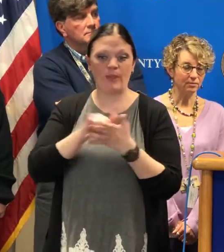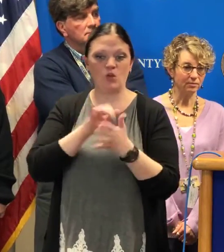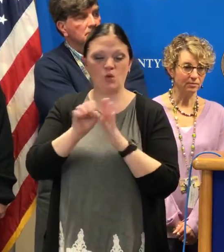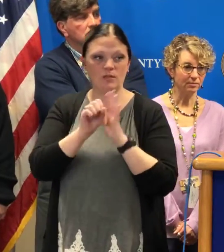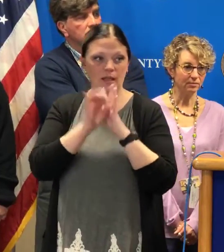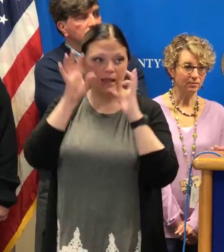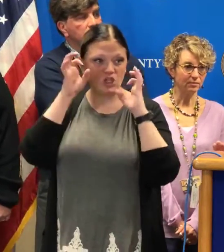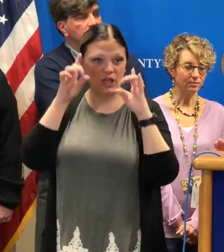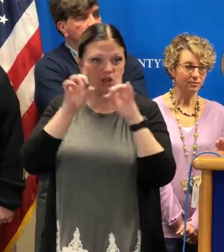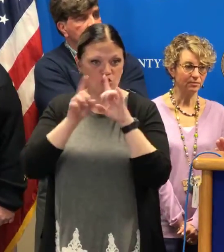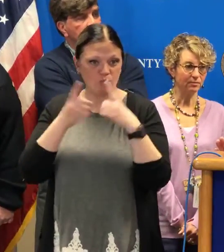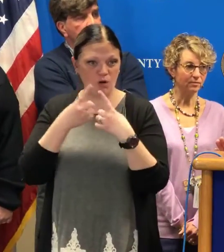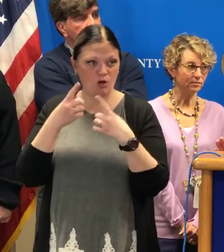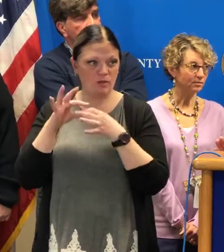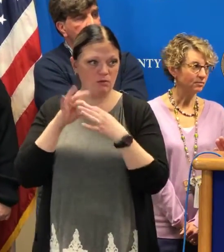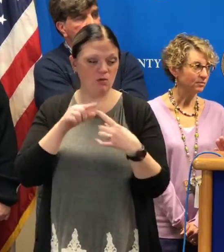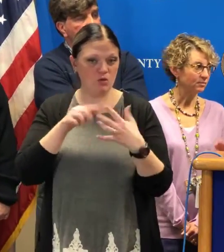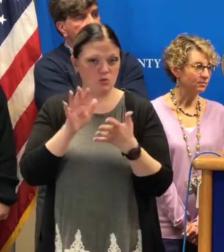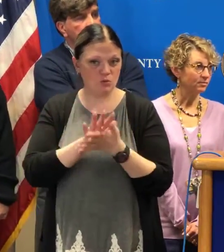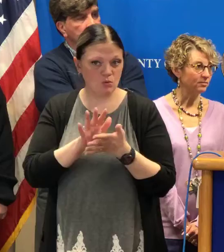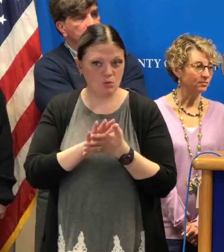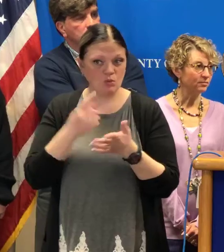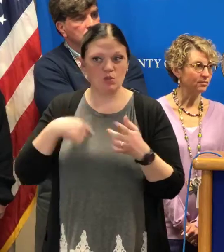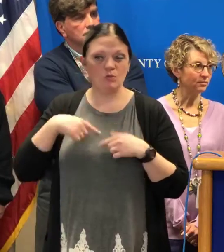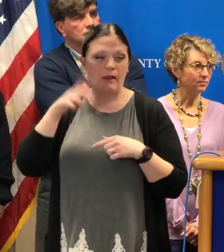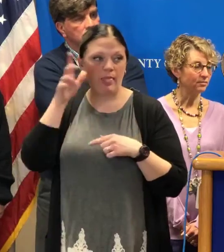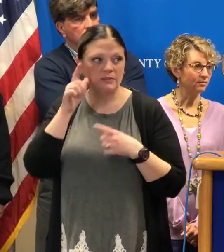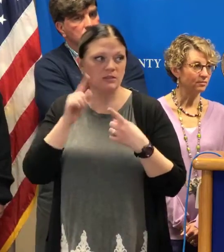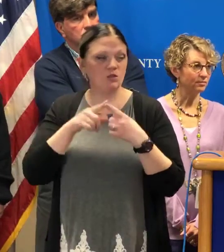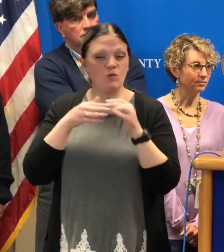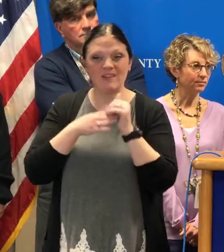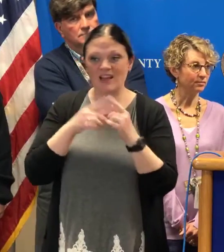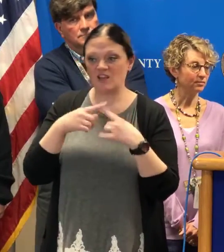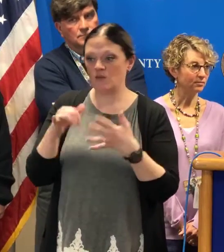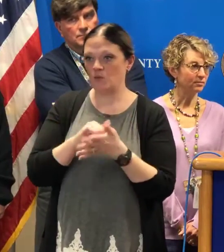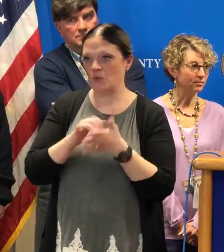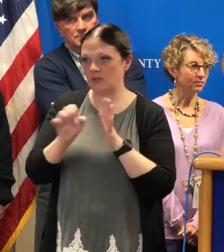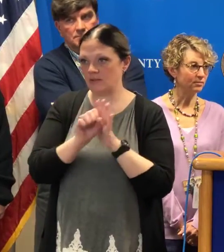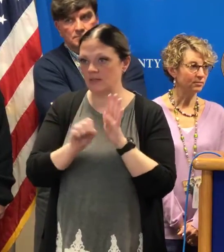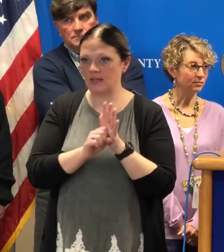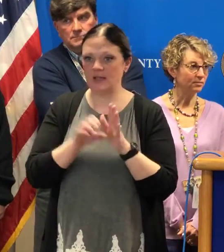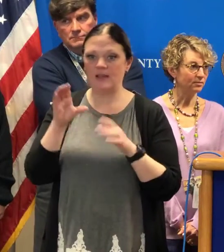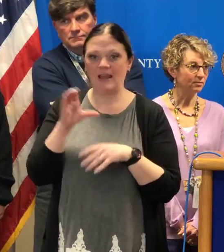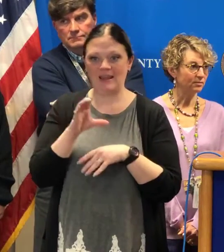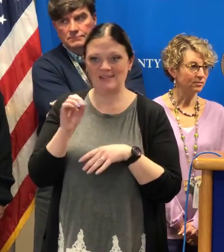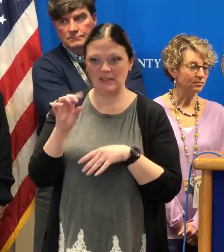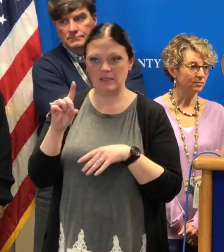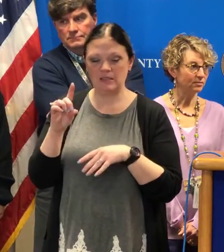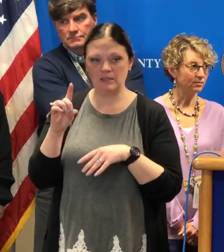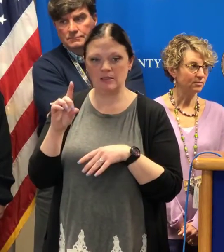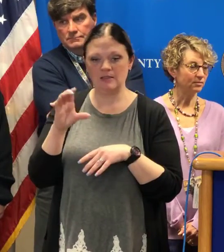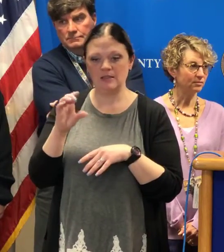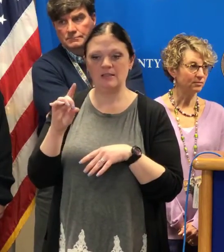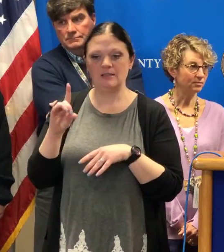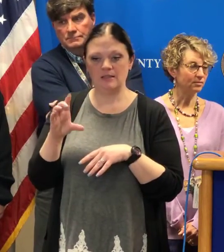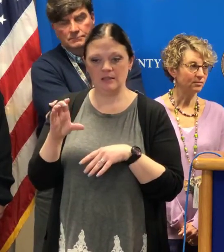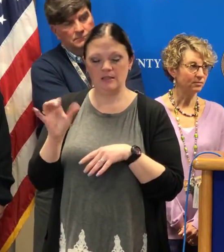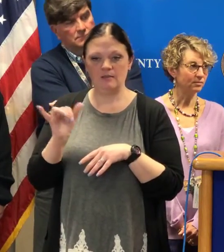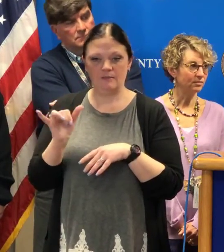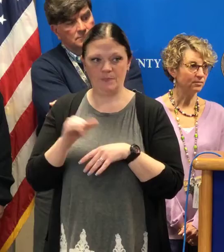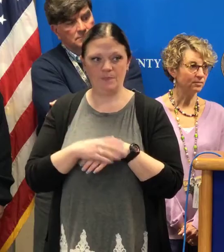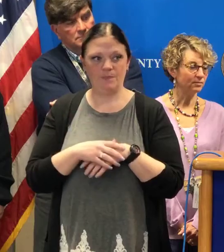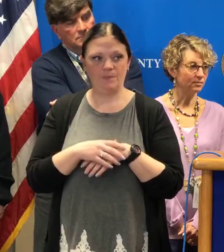with regards to schools. We are listening to the guidance from New York State as well as the CDC. But we want people to understand